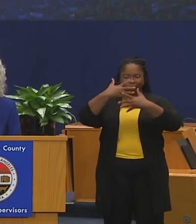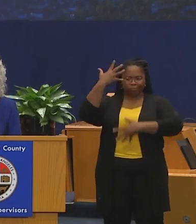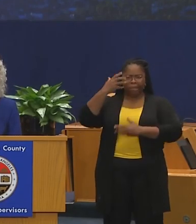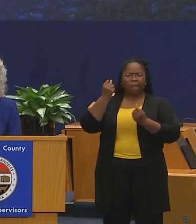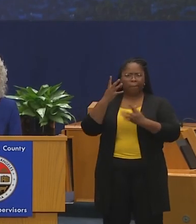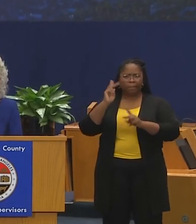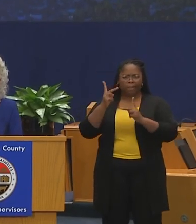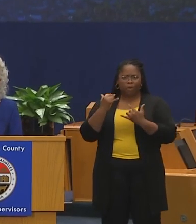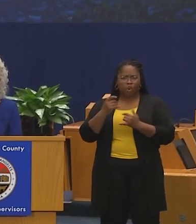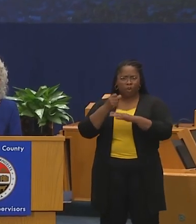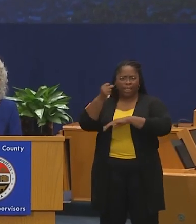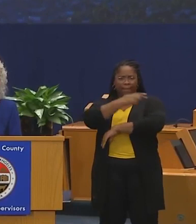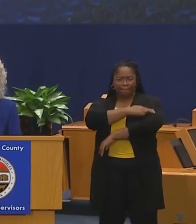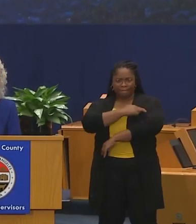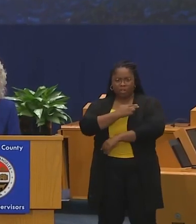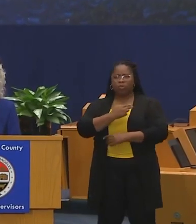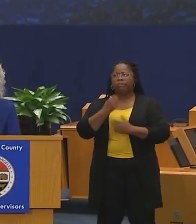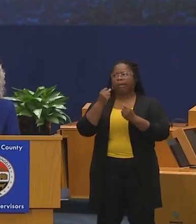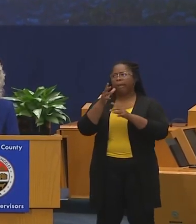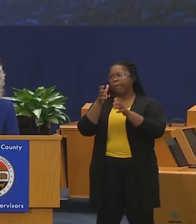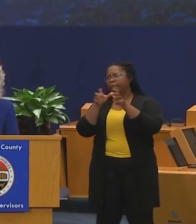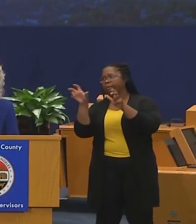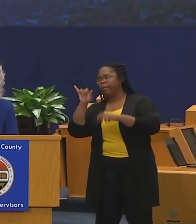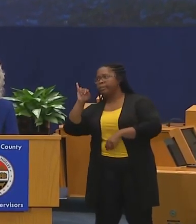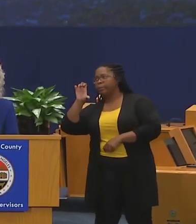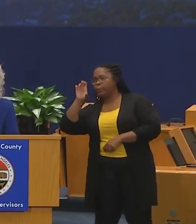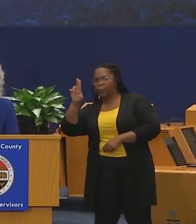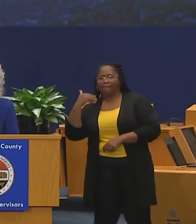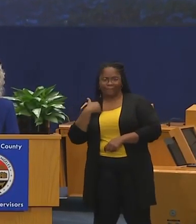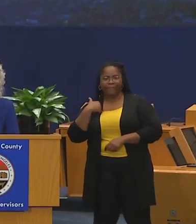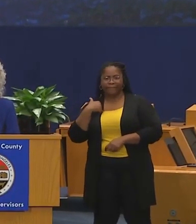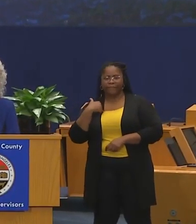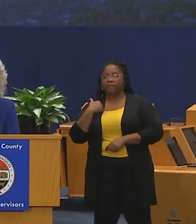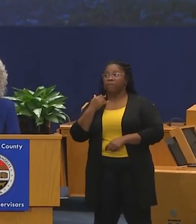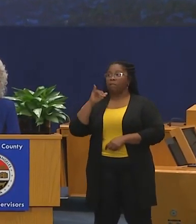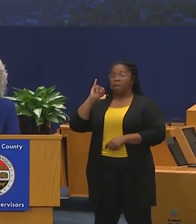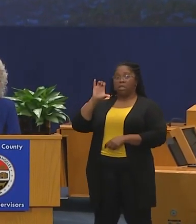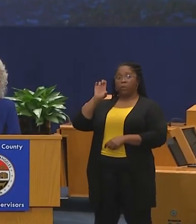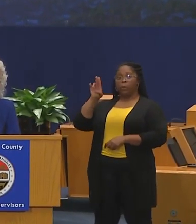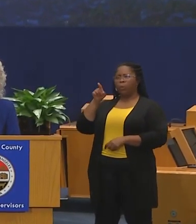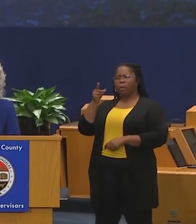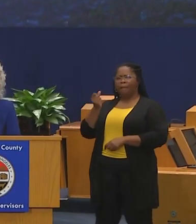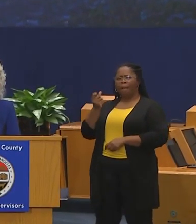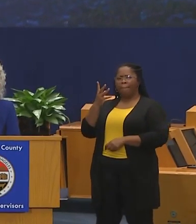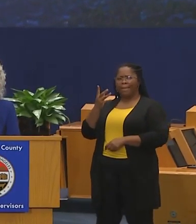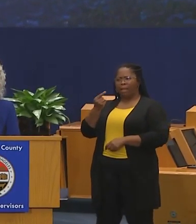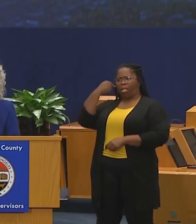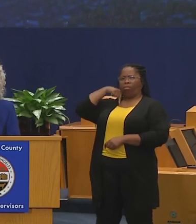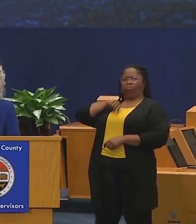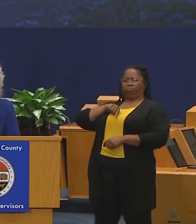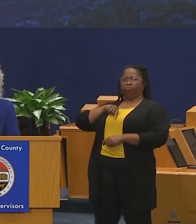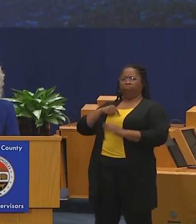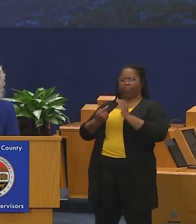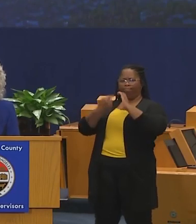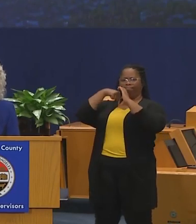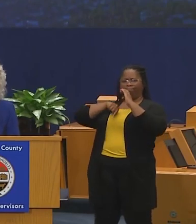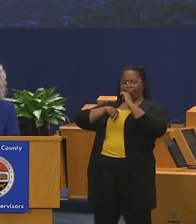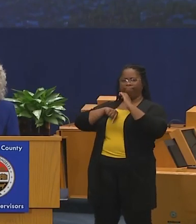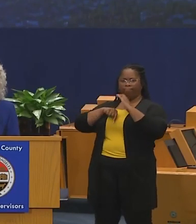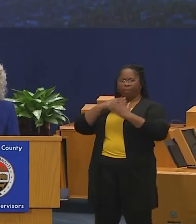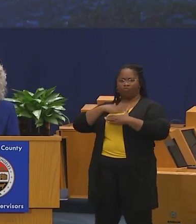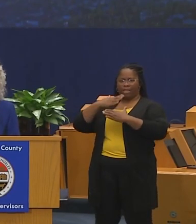hospitalized, how many are in the ICU, and we do have the numbers of those that are in the ICU that are intubated. So we can get that to